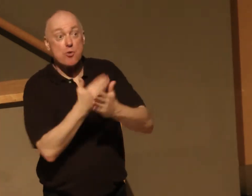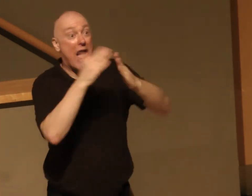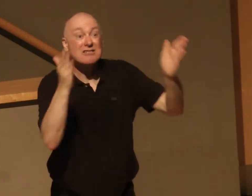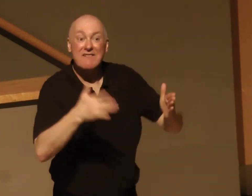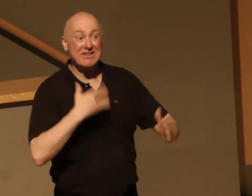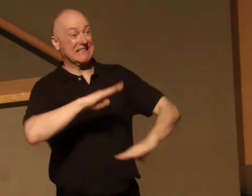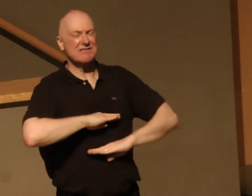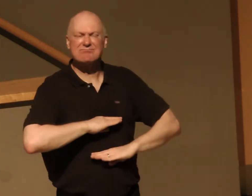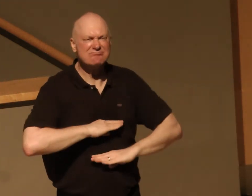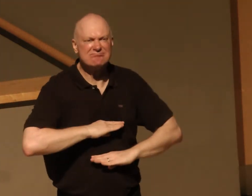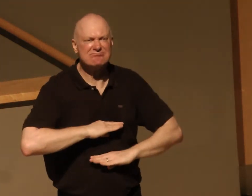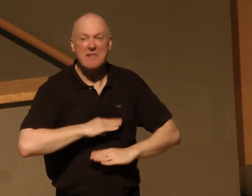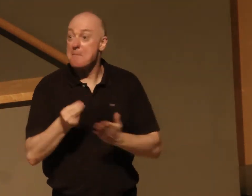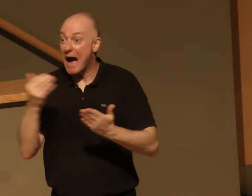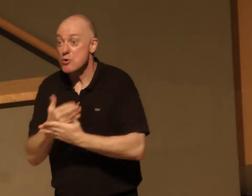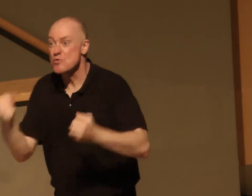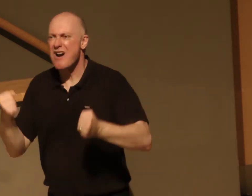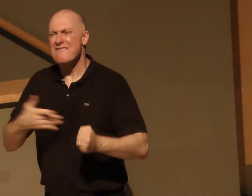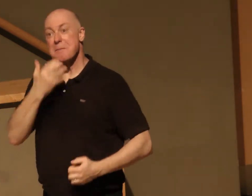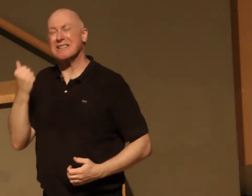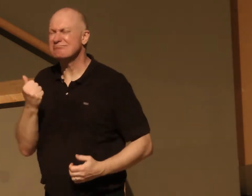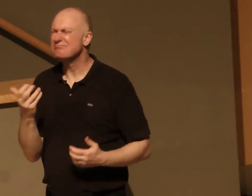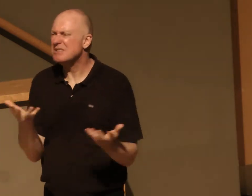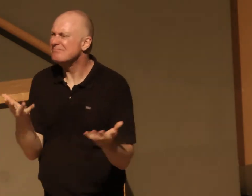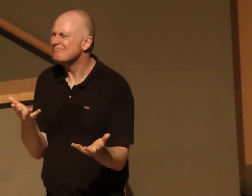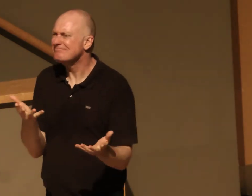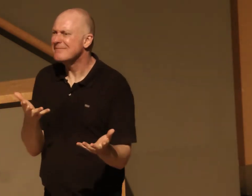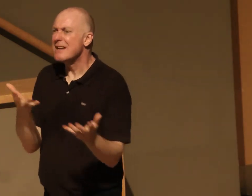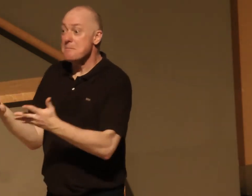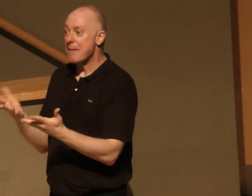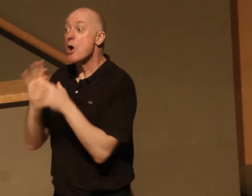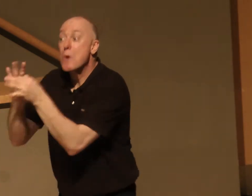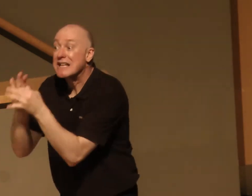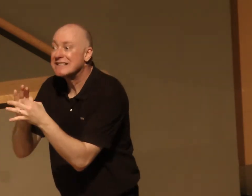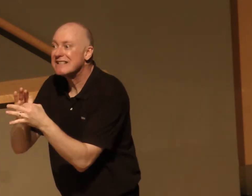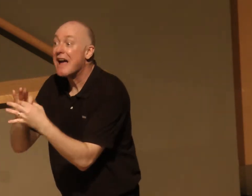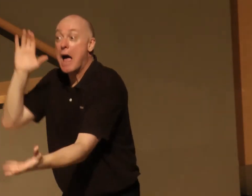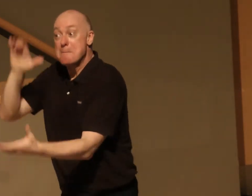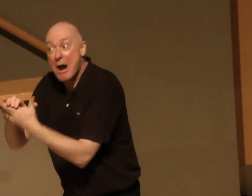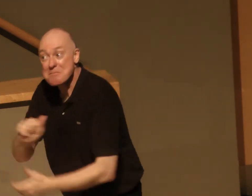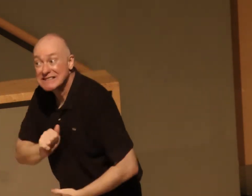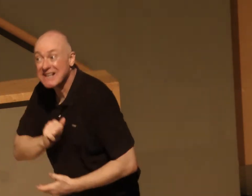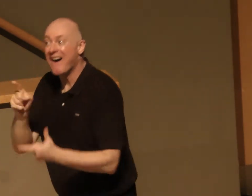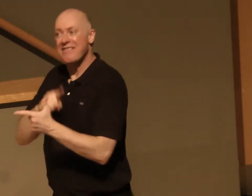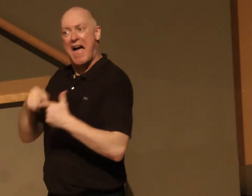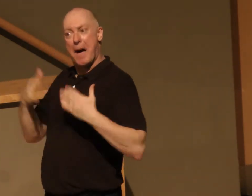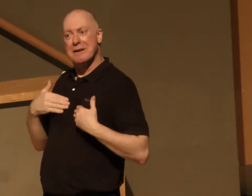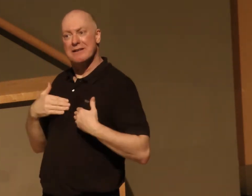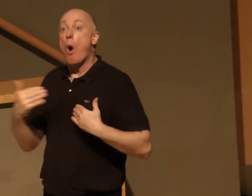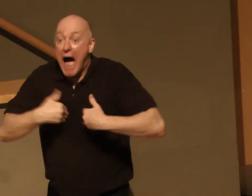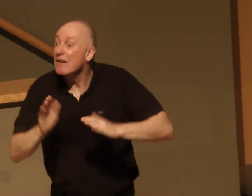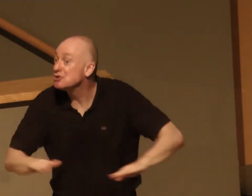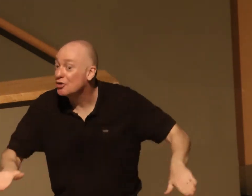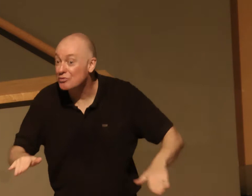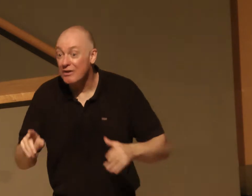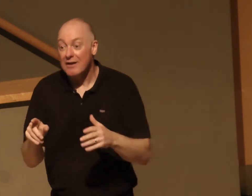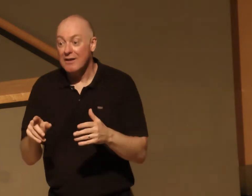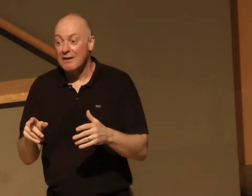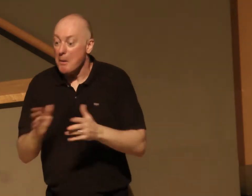Maybe a new car will make me feel better. Maybe I release you. Maybe when I get married. Maybe when I have children. Maybe when my children grow up and they